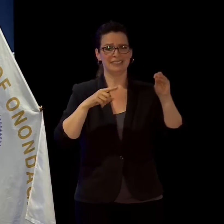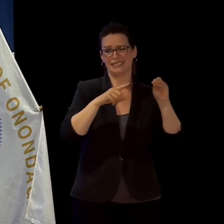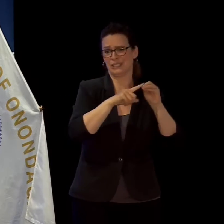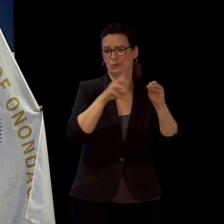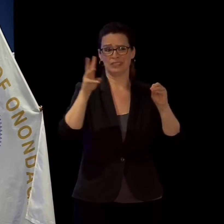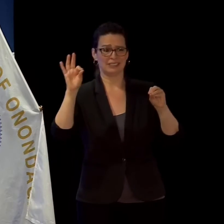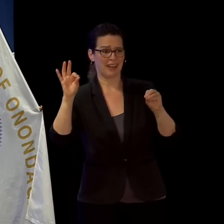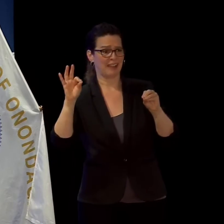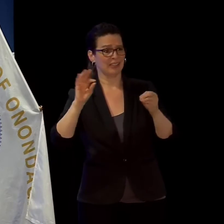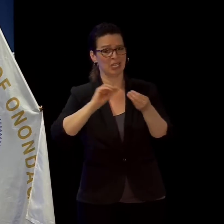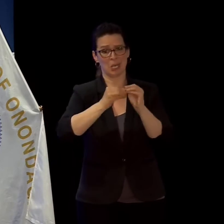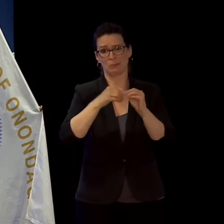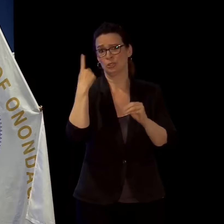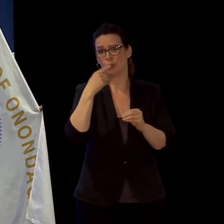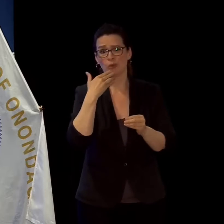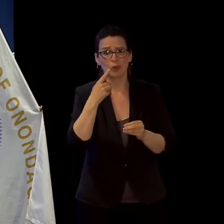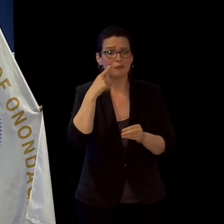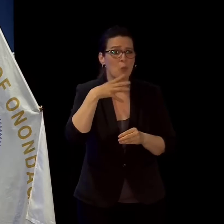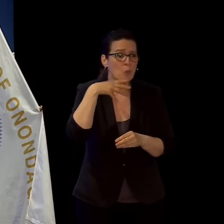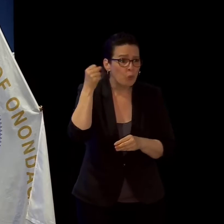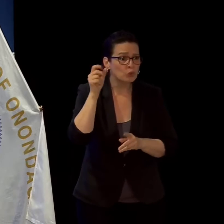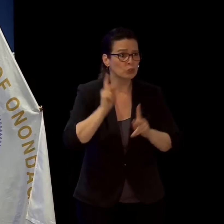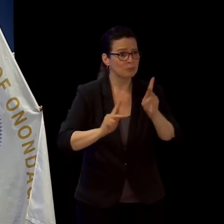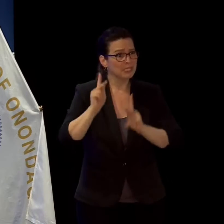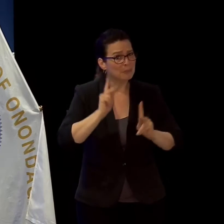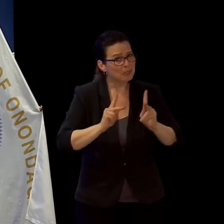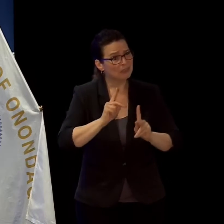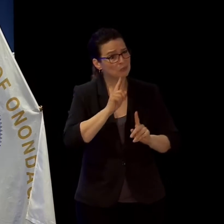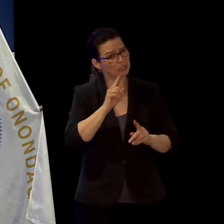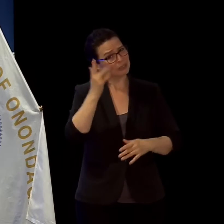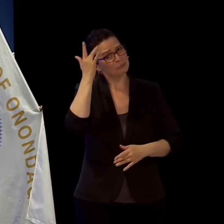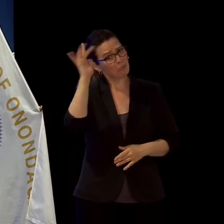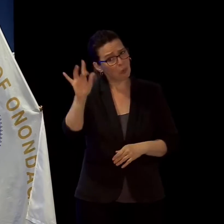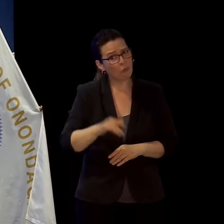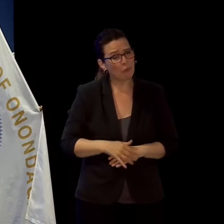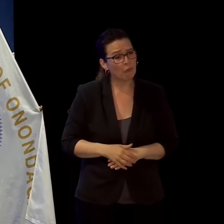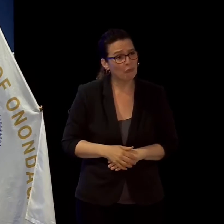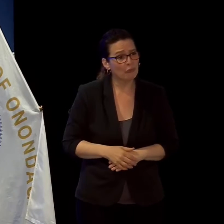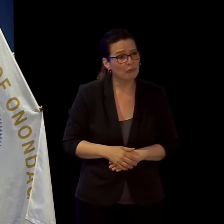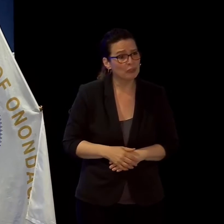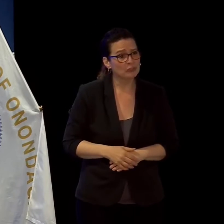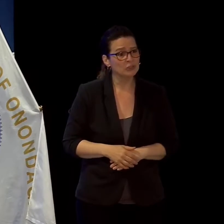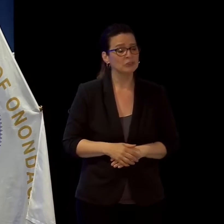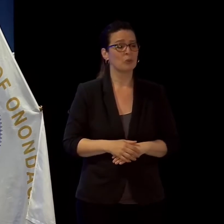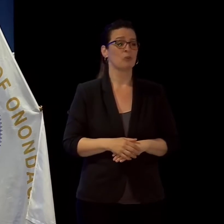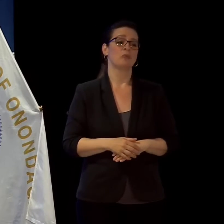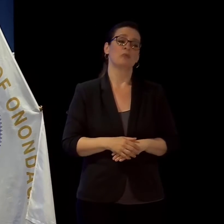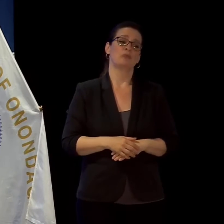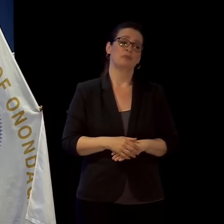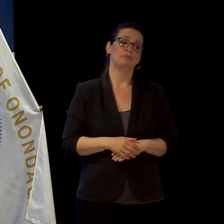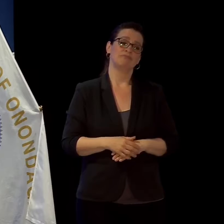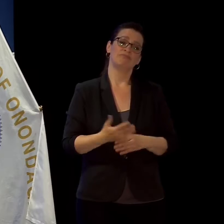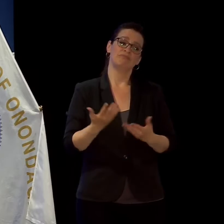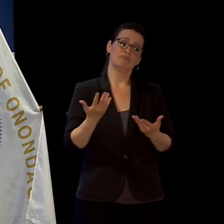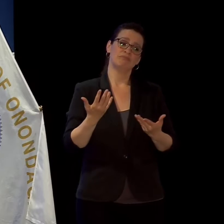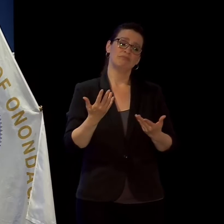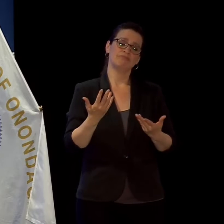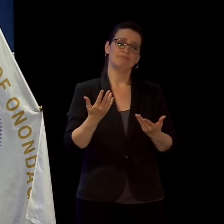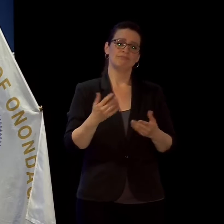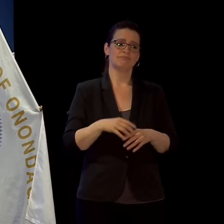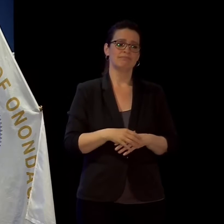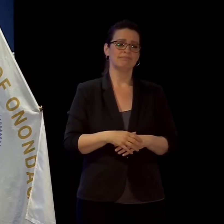Those residents have been very smart. These age demographics is are folks that don't do well with